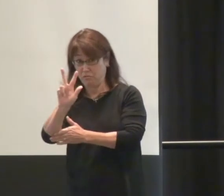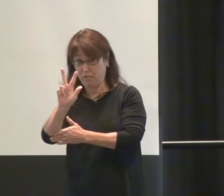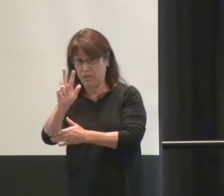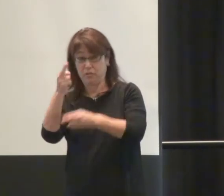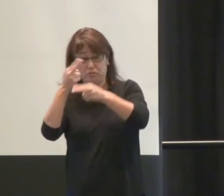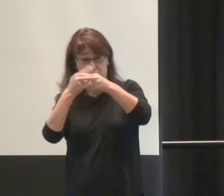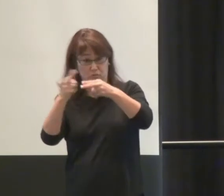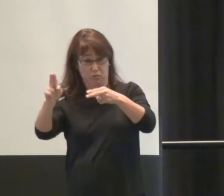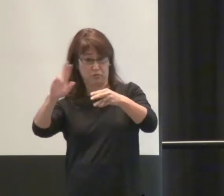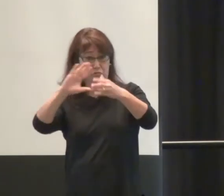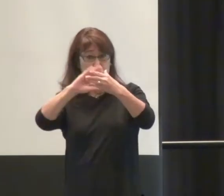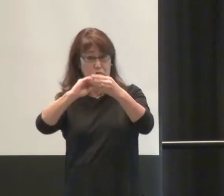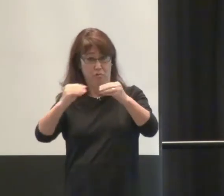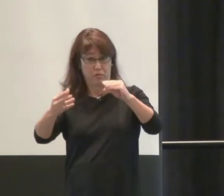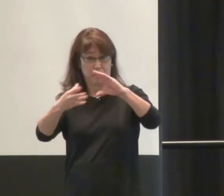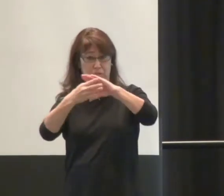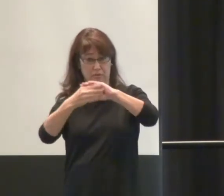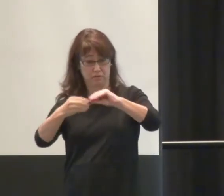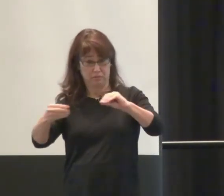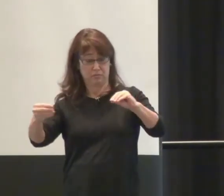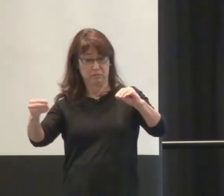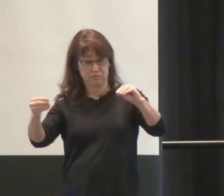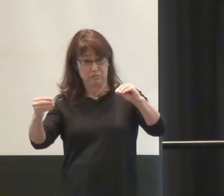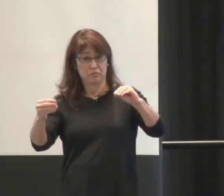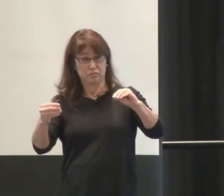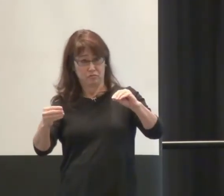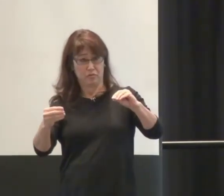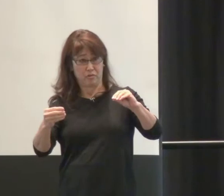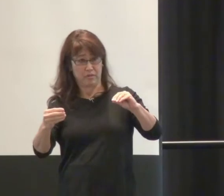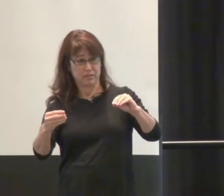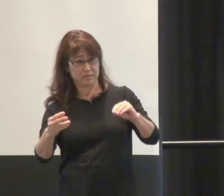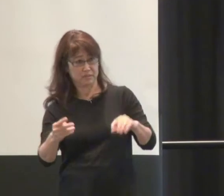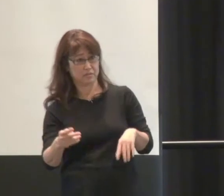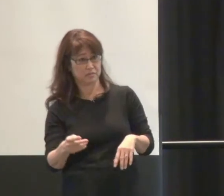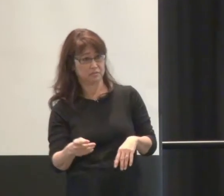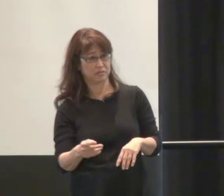Altogether, Roxanne offered 43 short stories for this project.